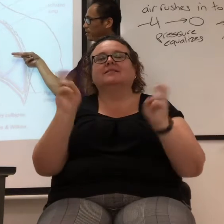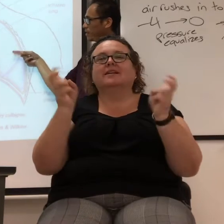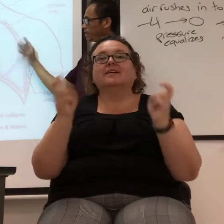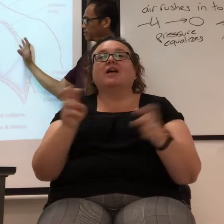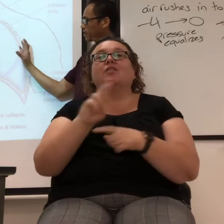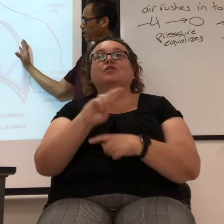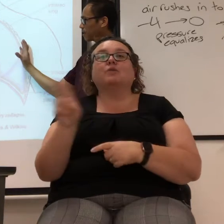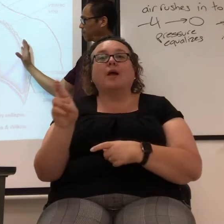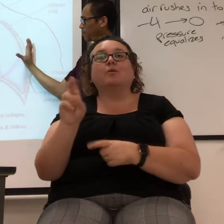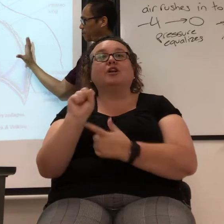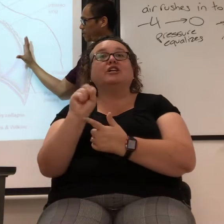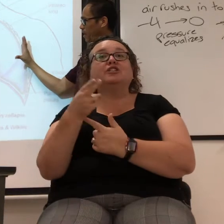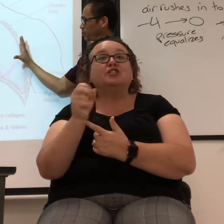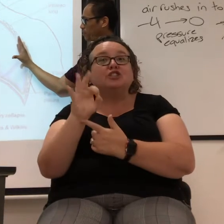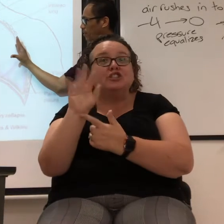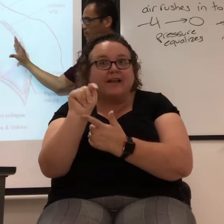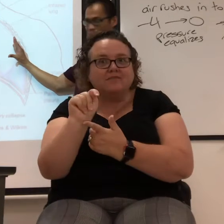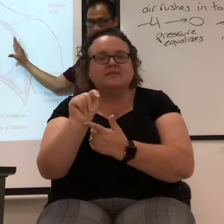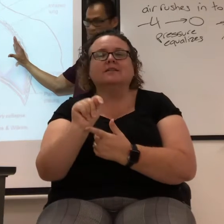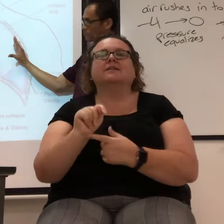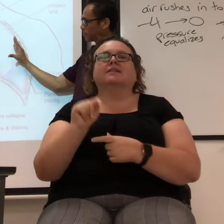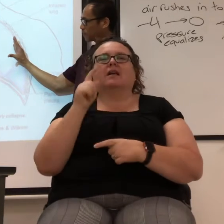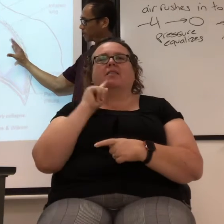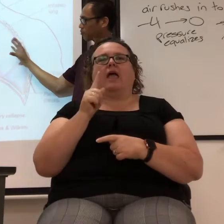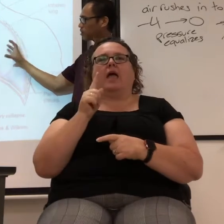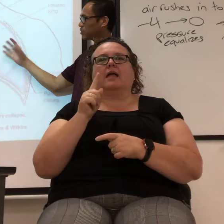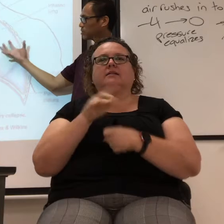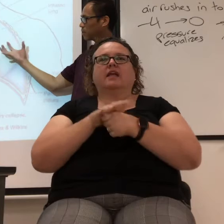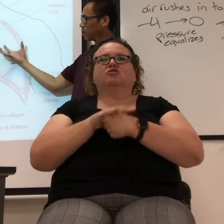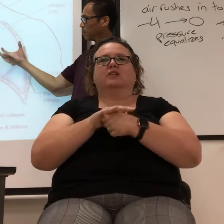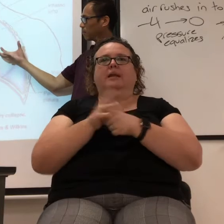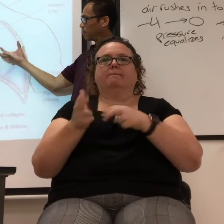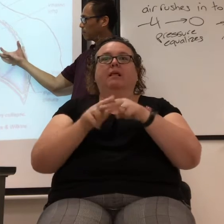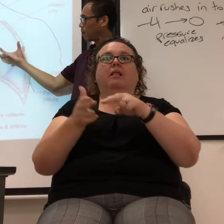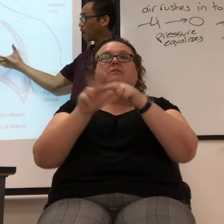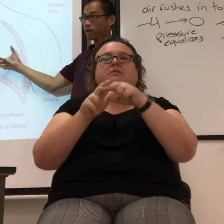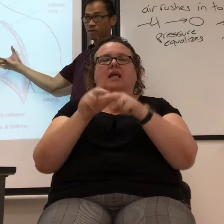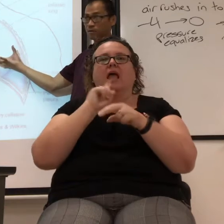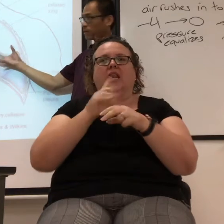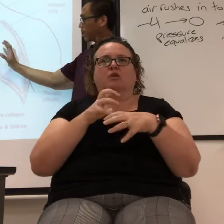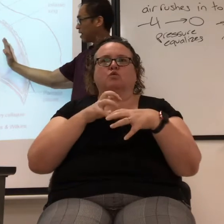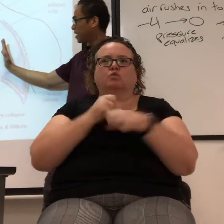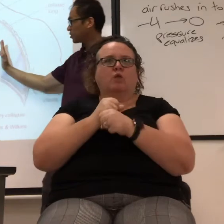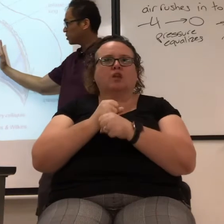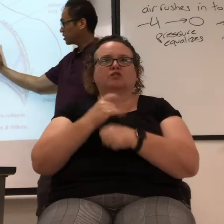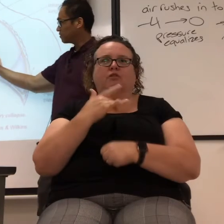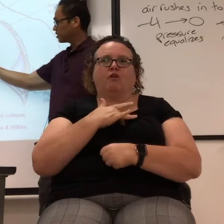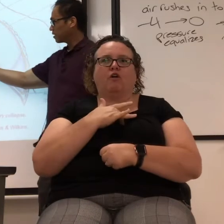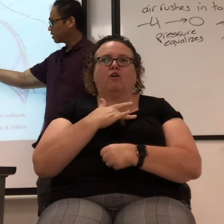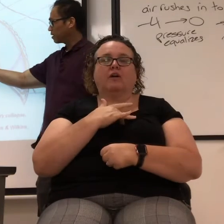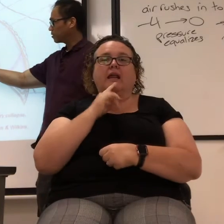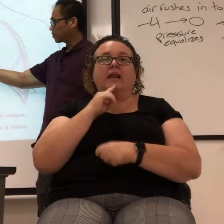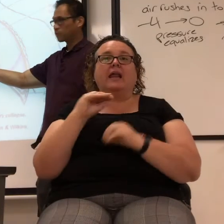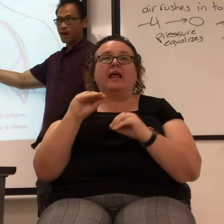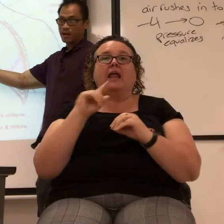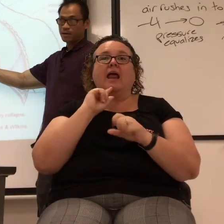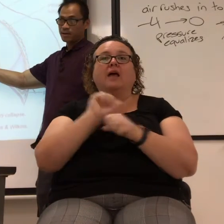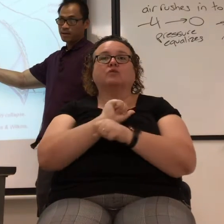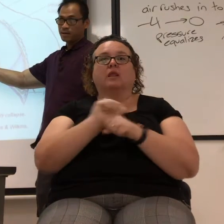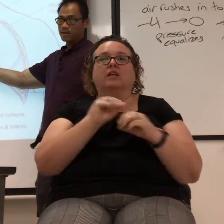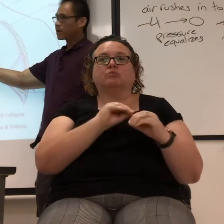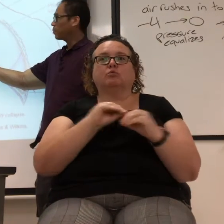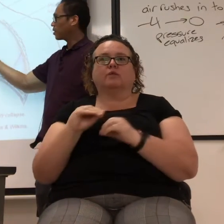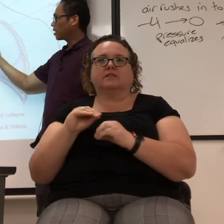Shift is like the tension builds here, it crushes the heart, and it actually shifts it to the